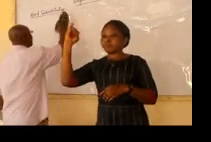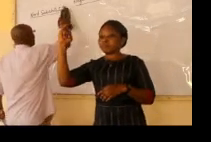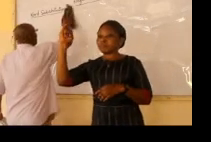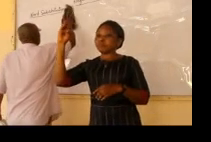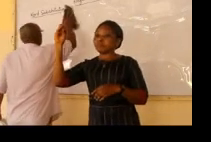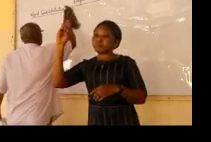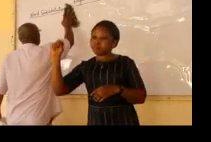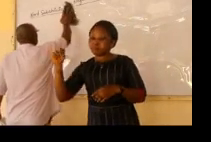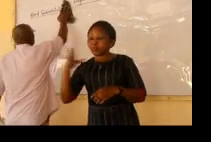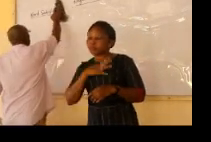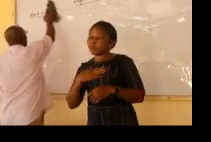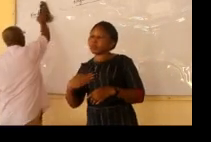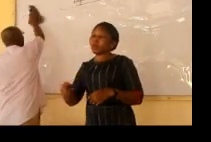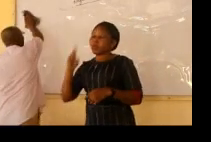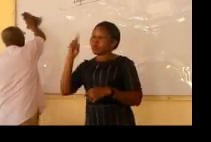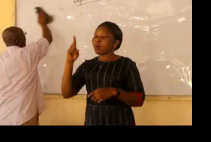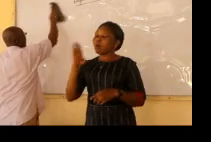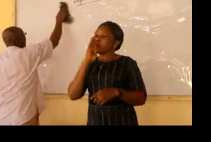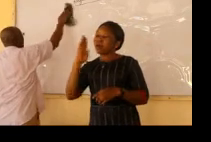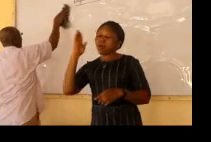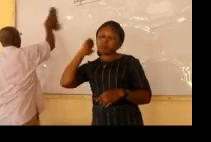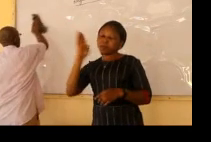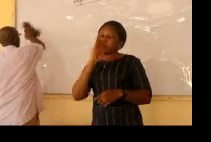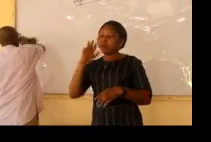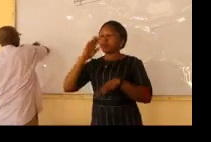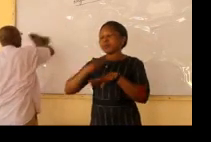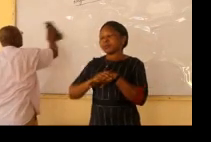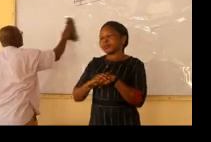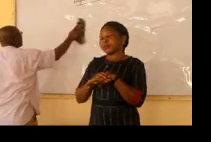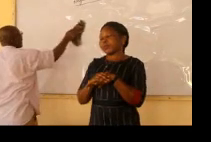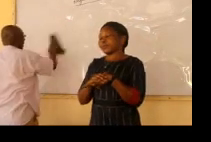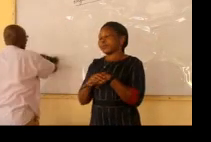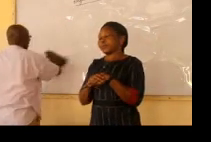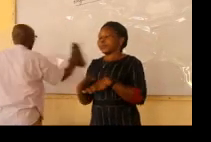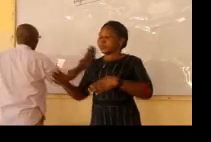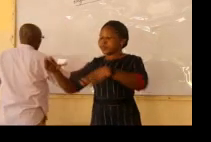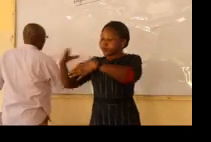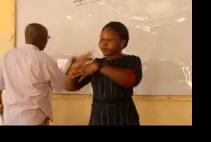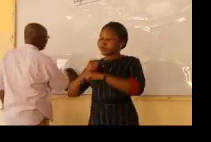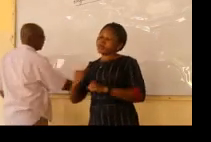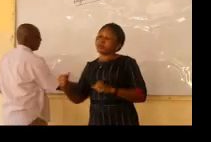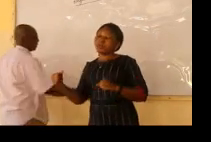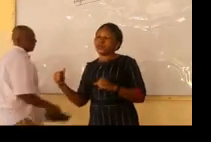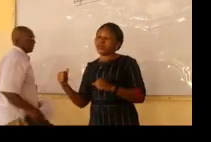a summary exercise.